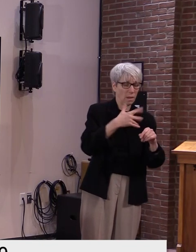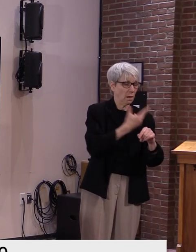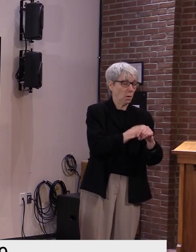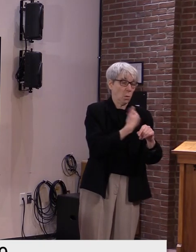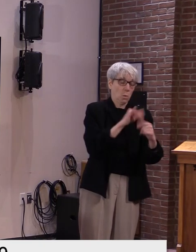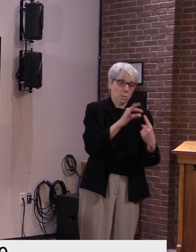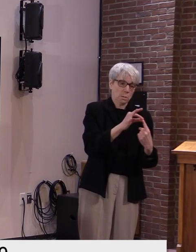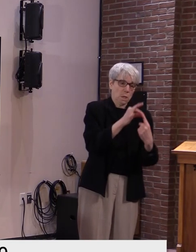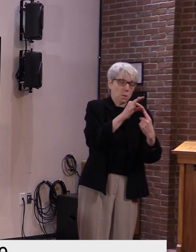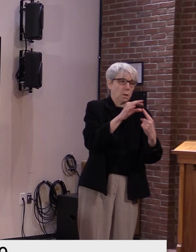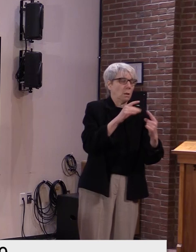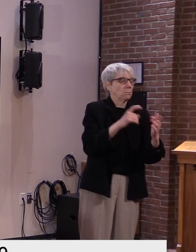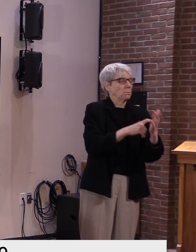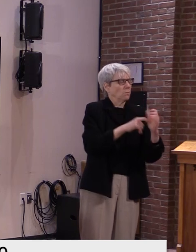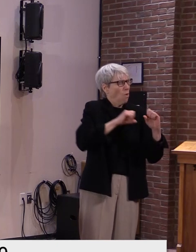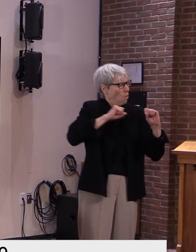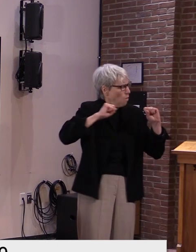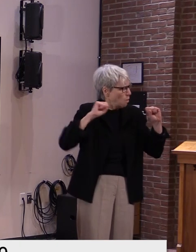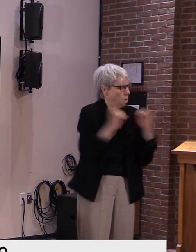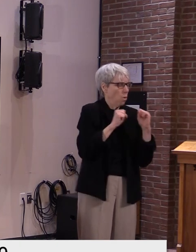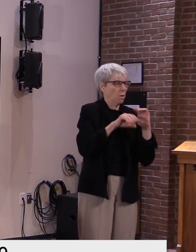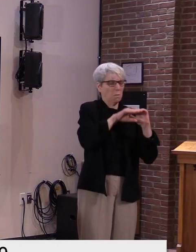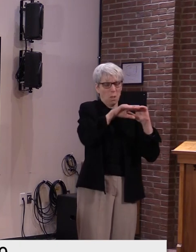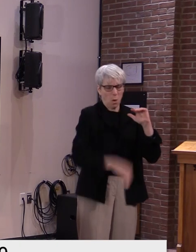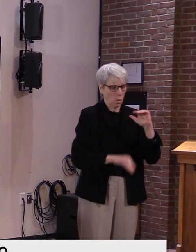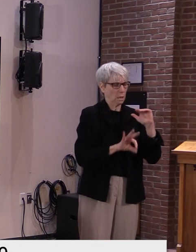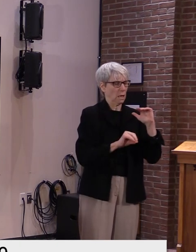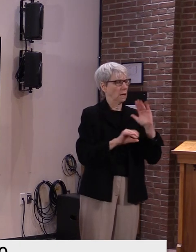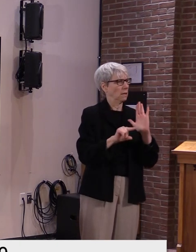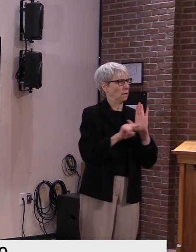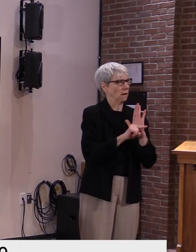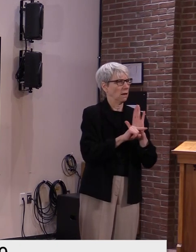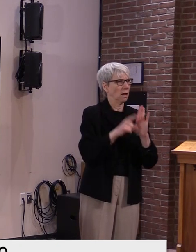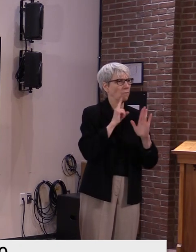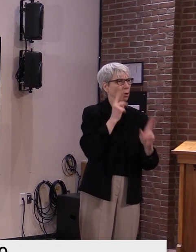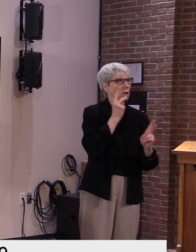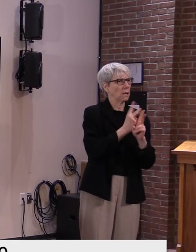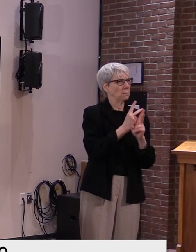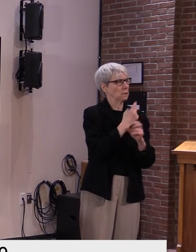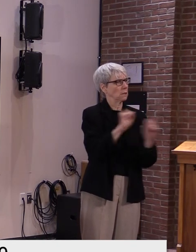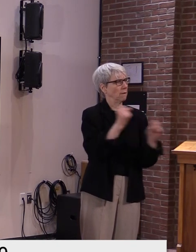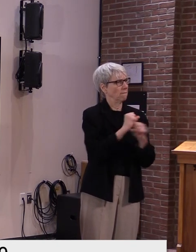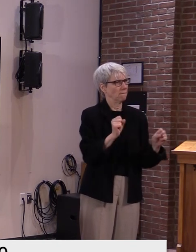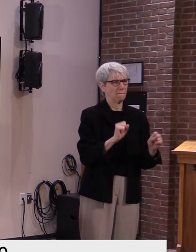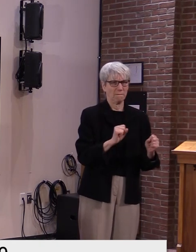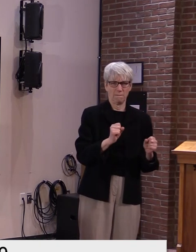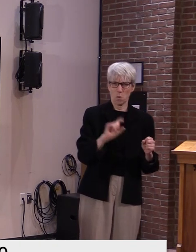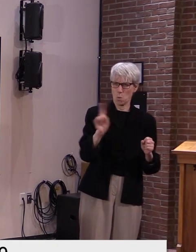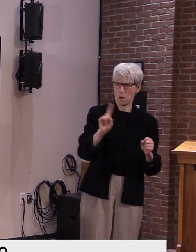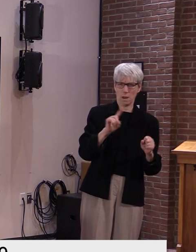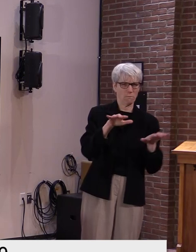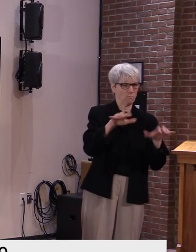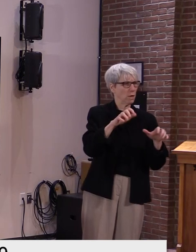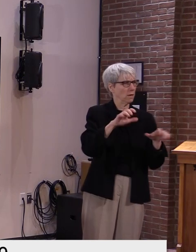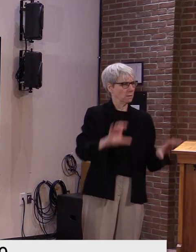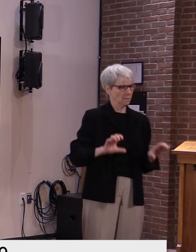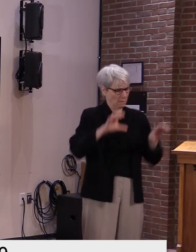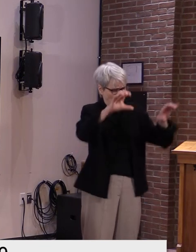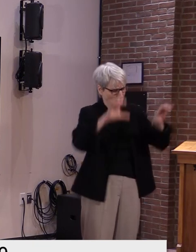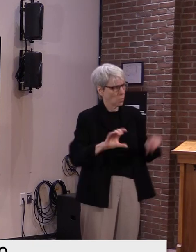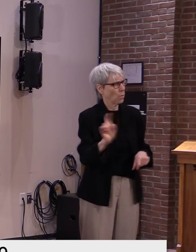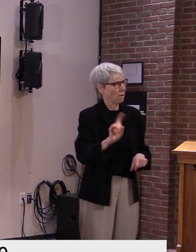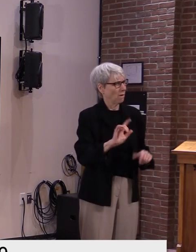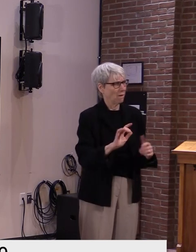temperatures. How many freezers does the state currently have, and where exactly are they located? Yeah, we're in pretty good shape in that